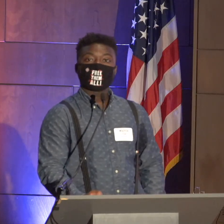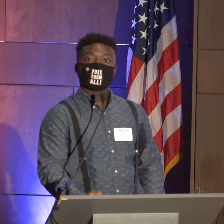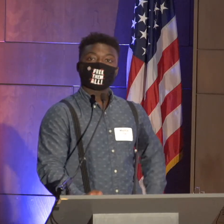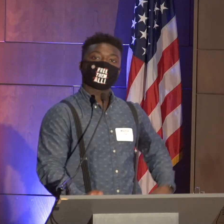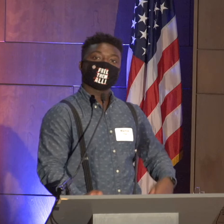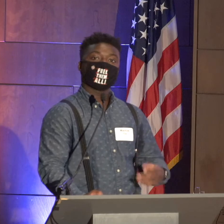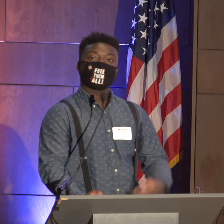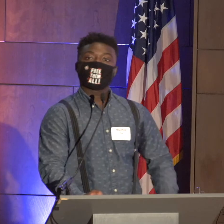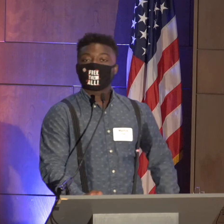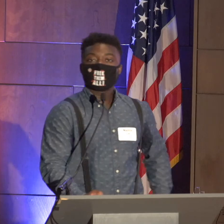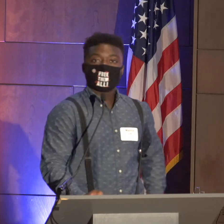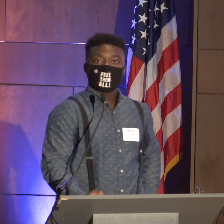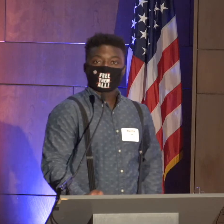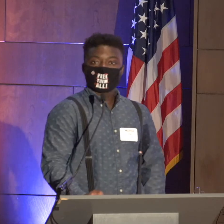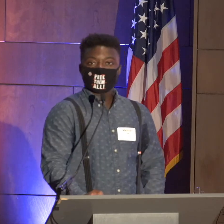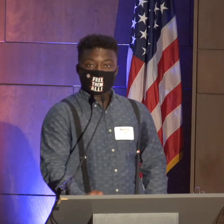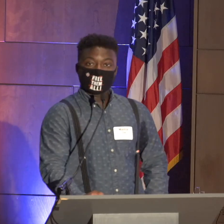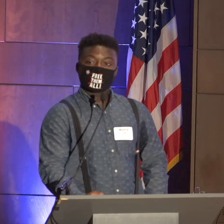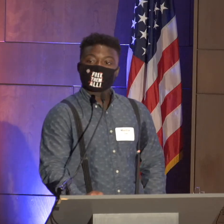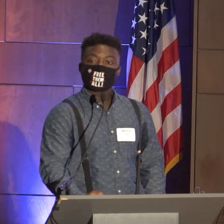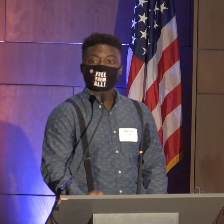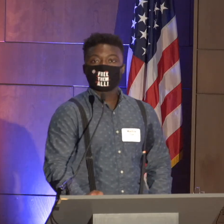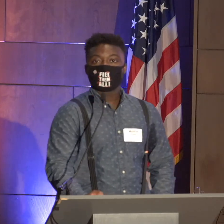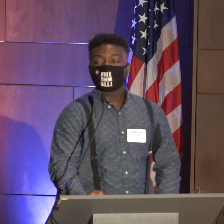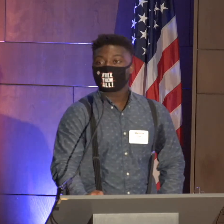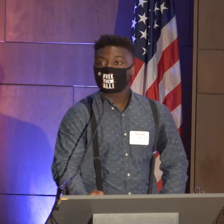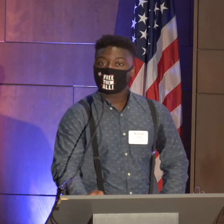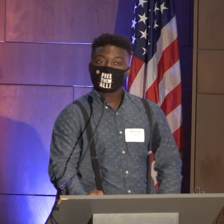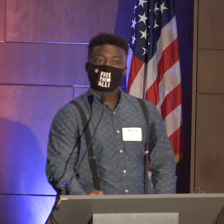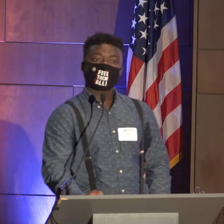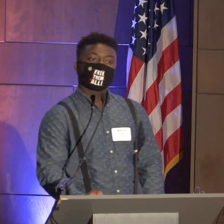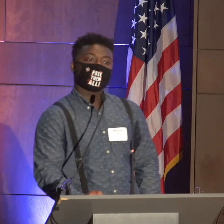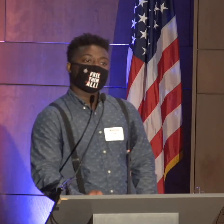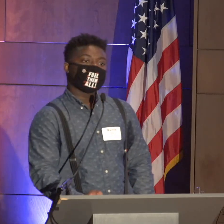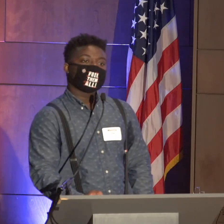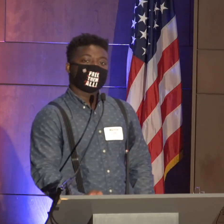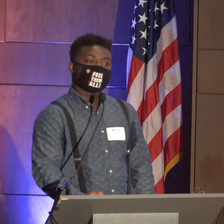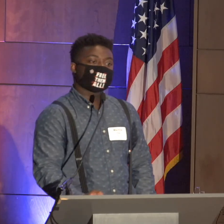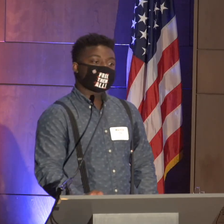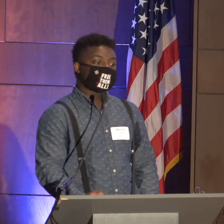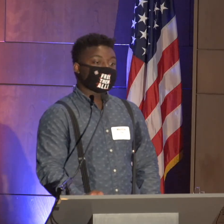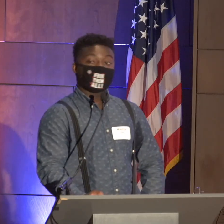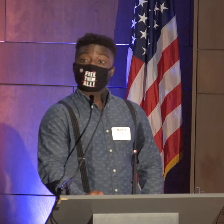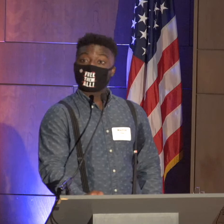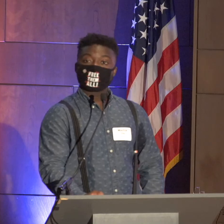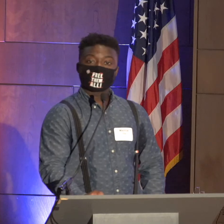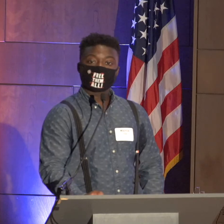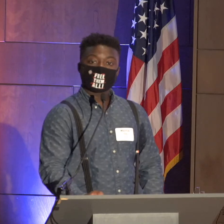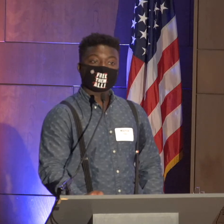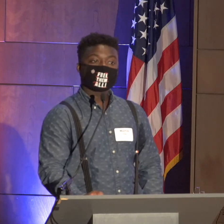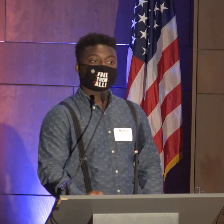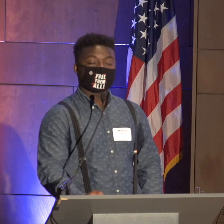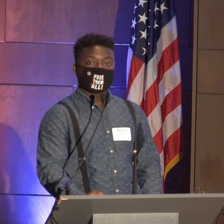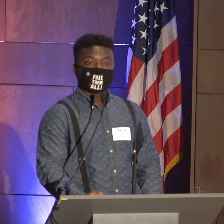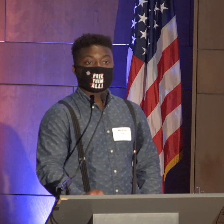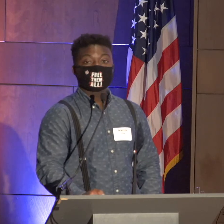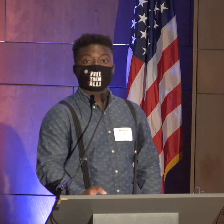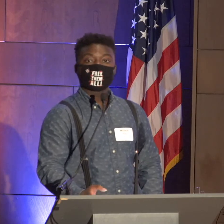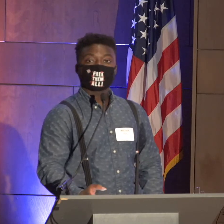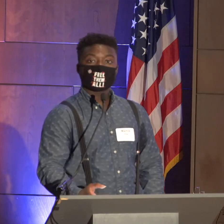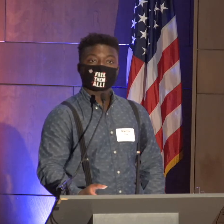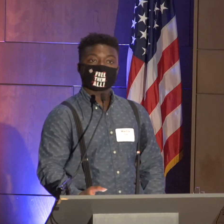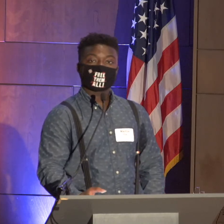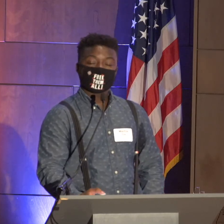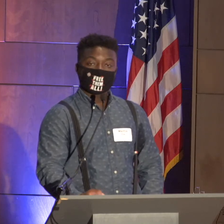you to AFSC for giving me the tools to be able to lead and to be able to stand here on the stage